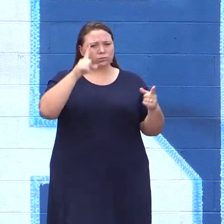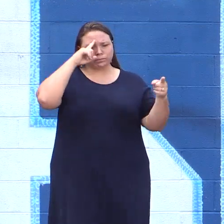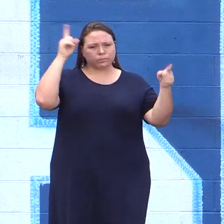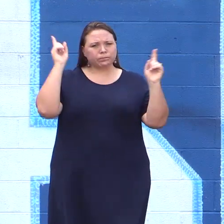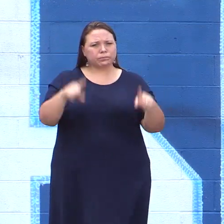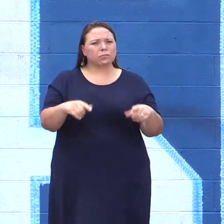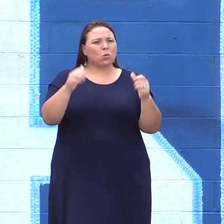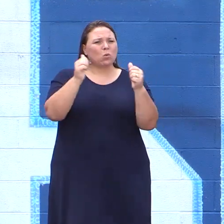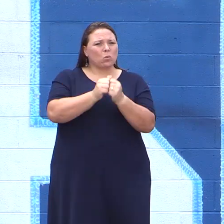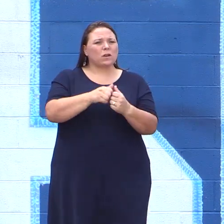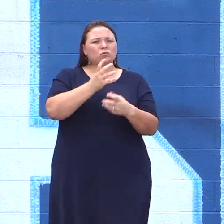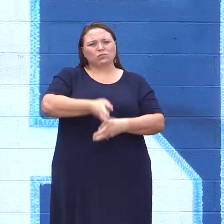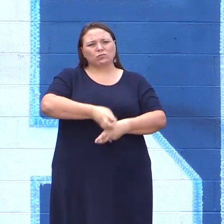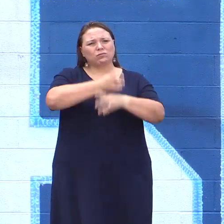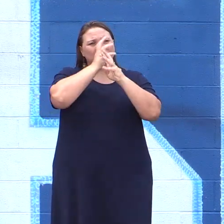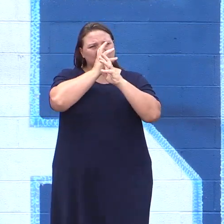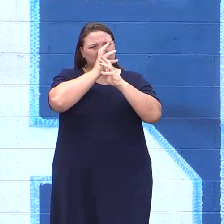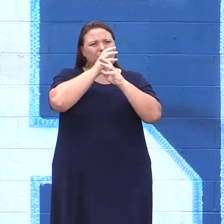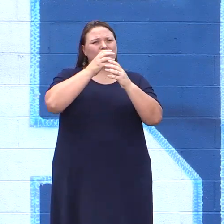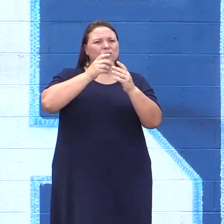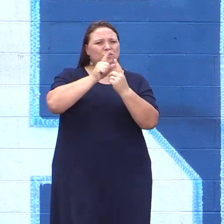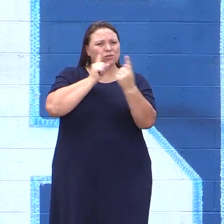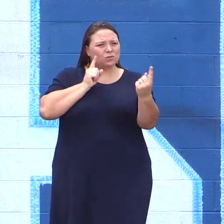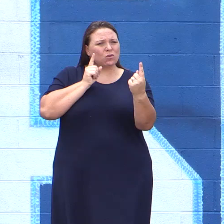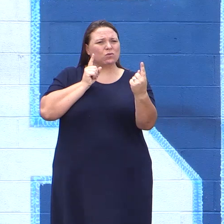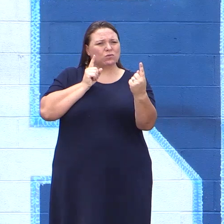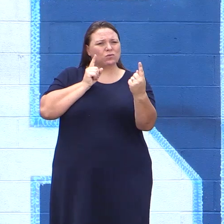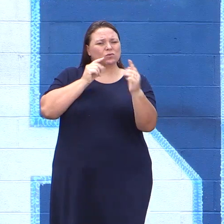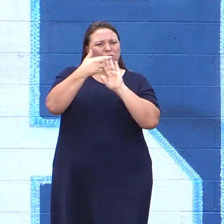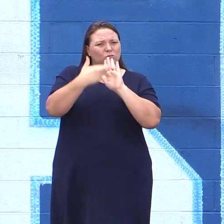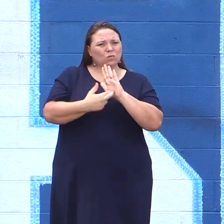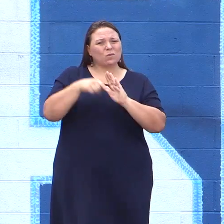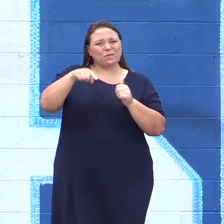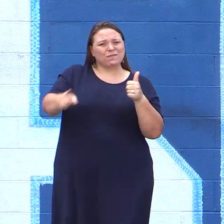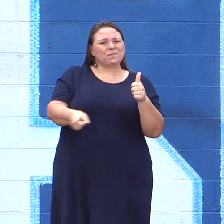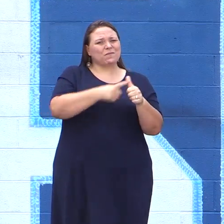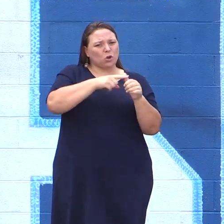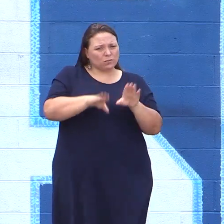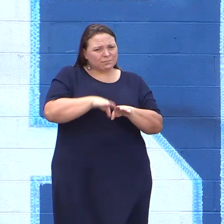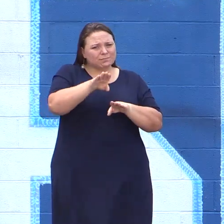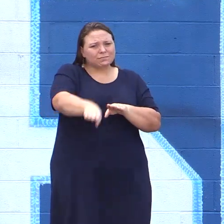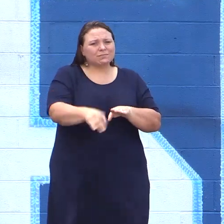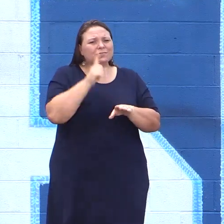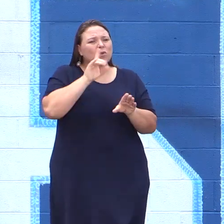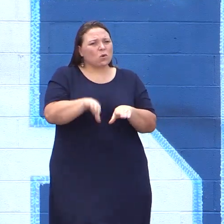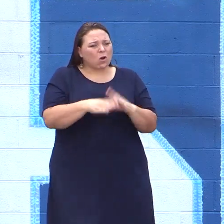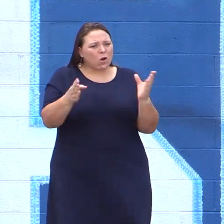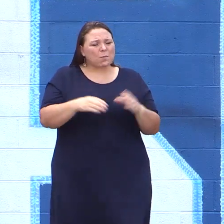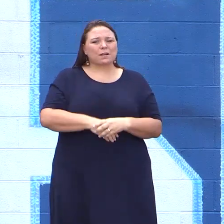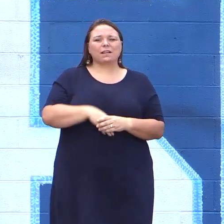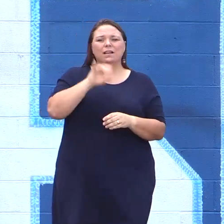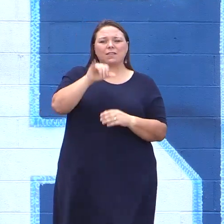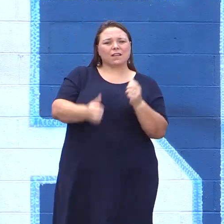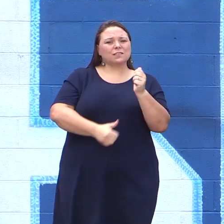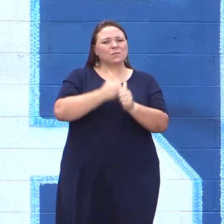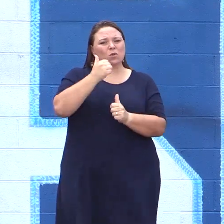social distancing protocol. This is the first step for the reopening. This is the lowest